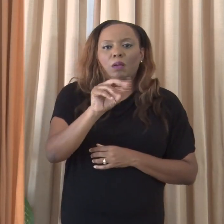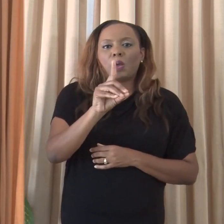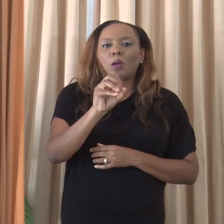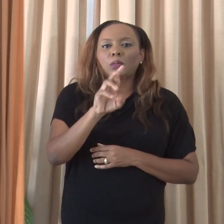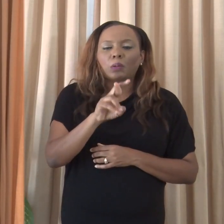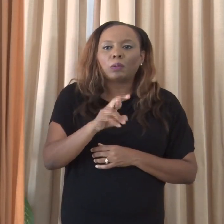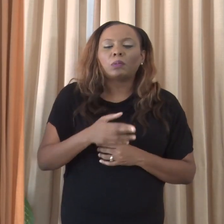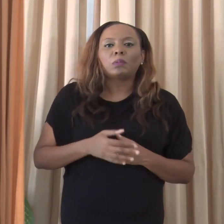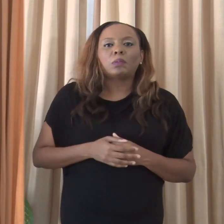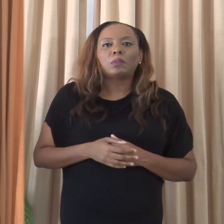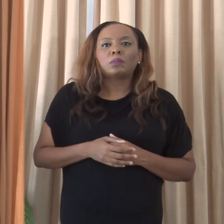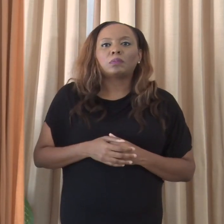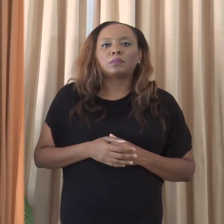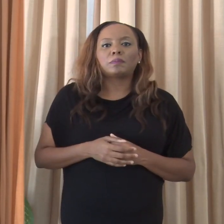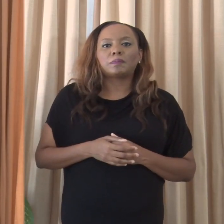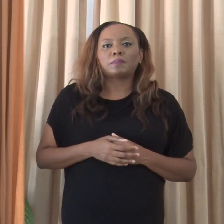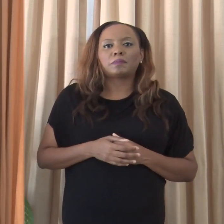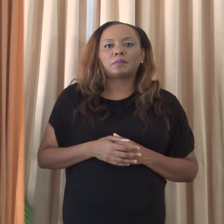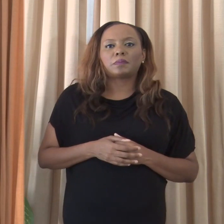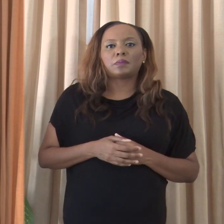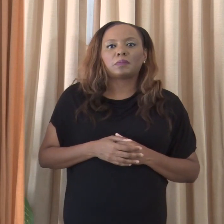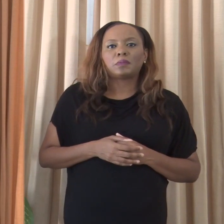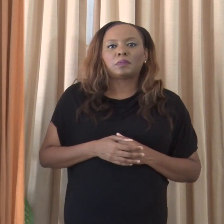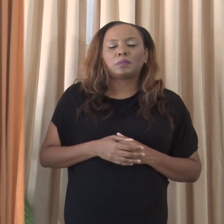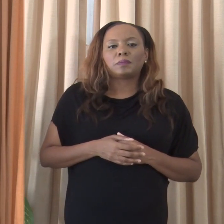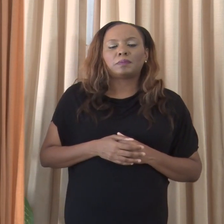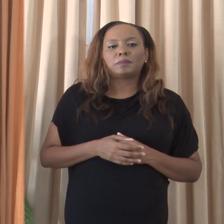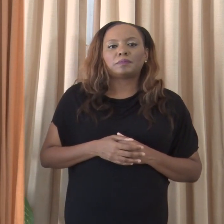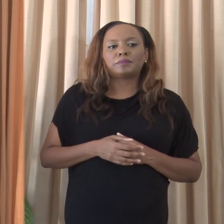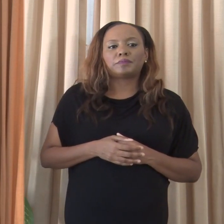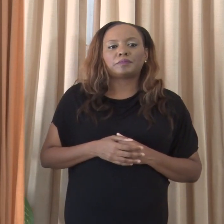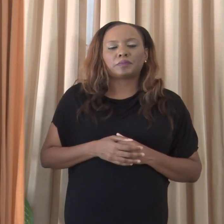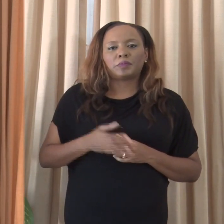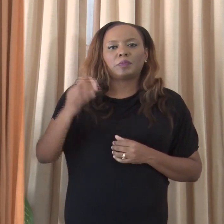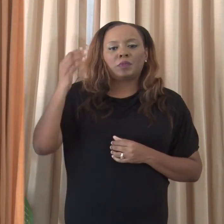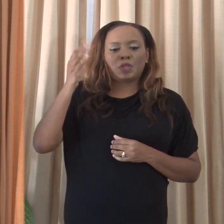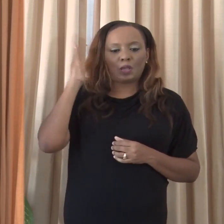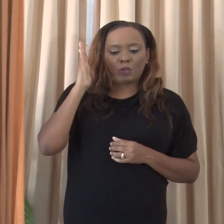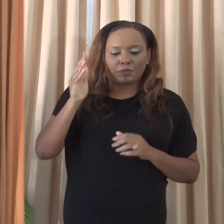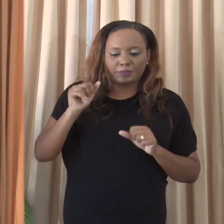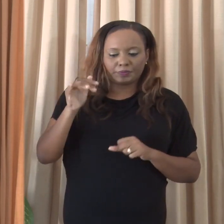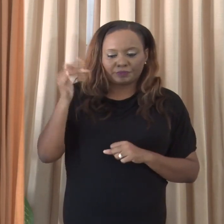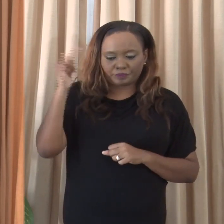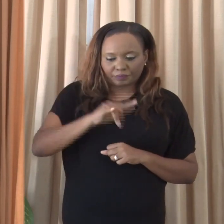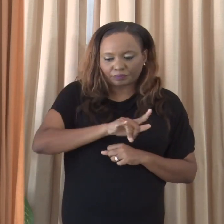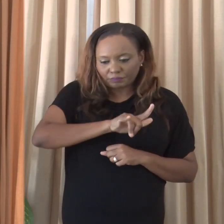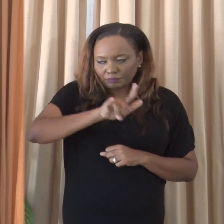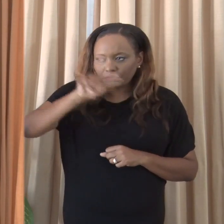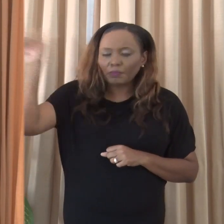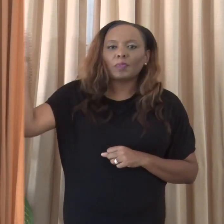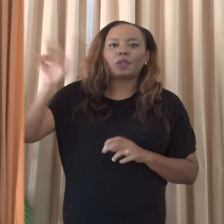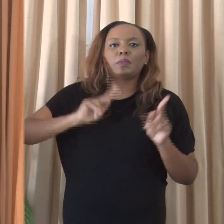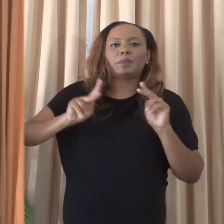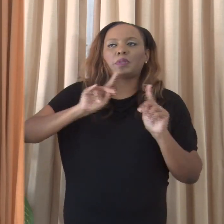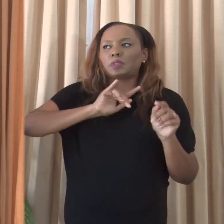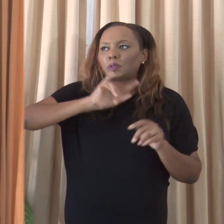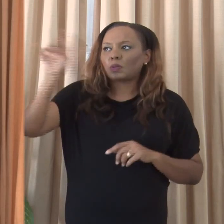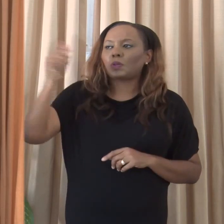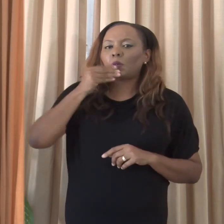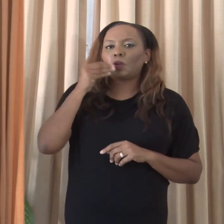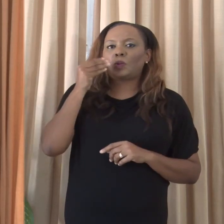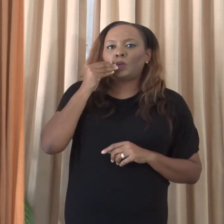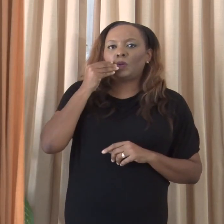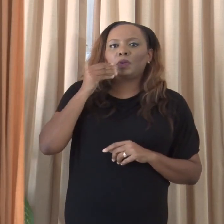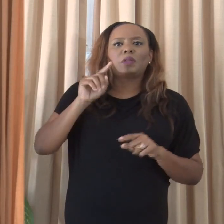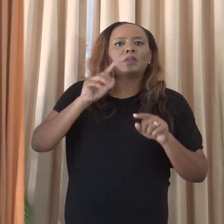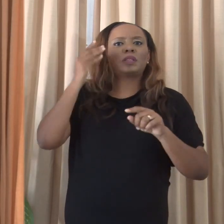to them, obviously the connections would have to be utilized, and we would expect that you would go back through the United Kingdom to get on to